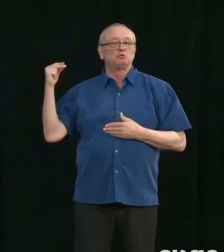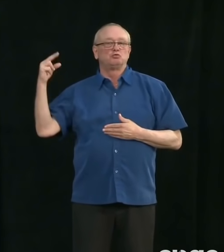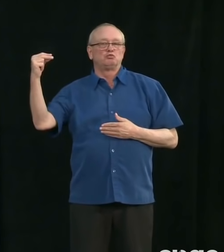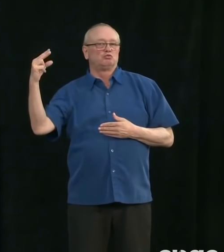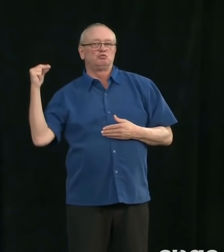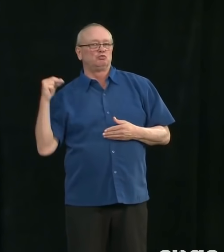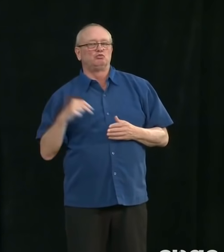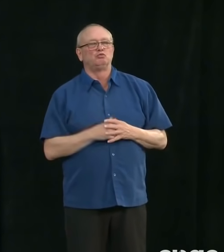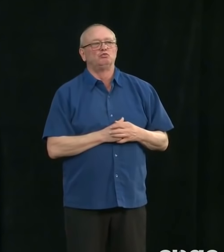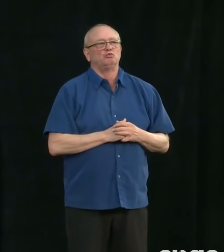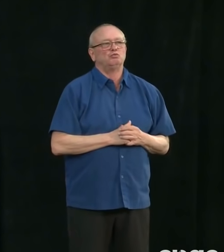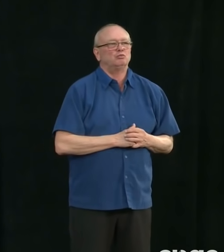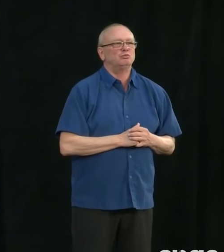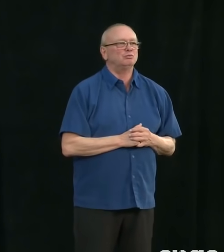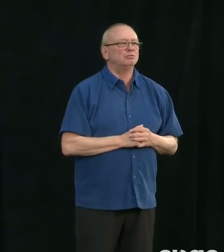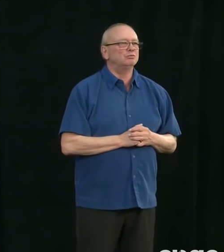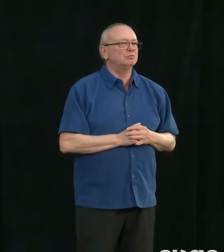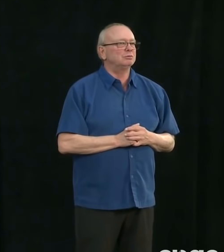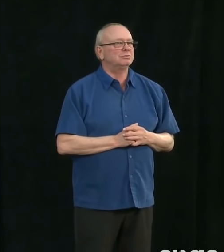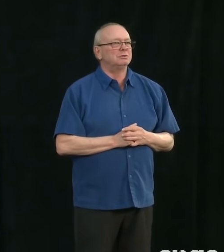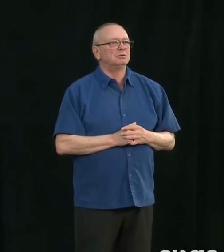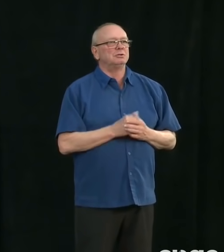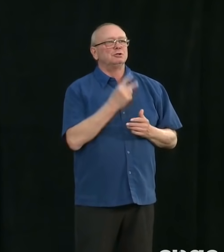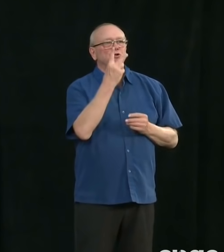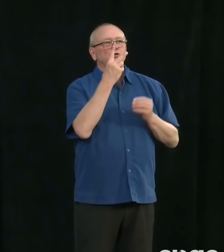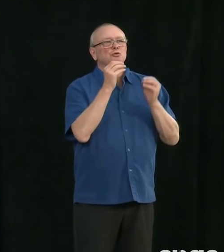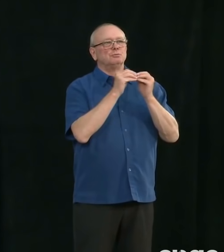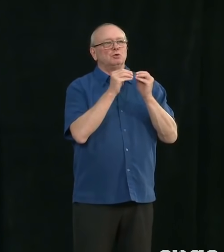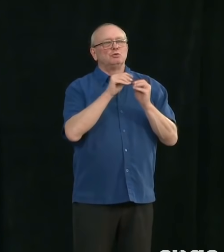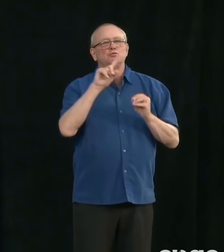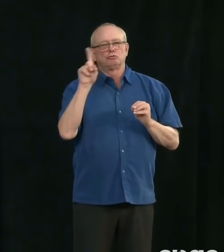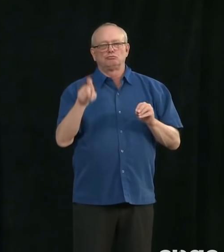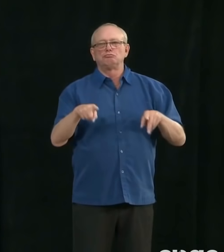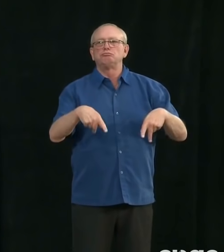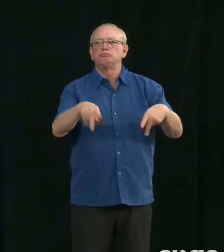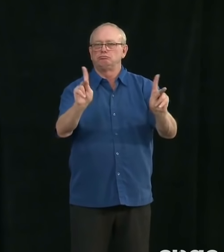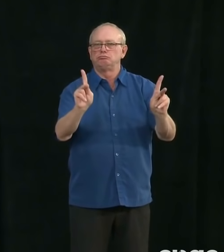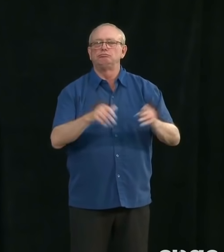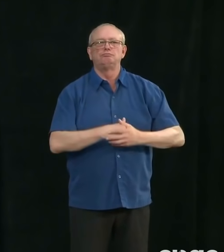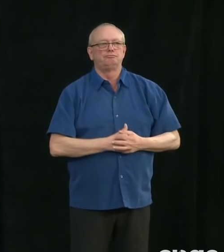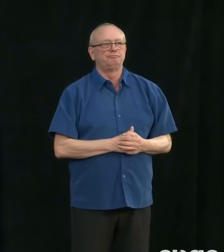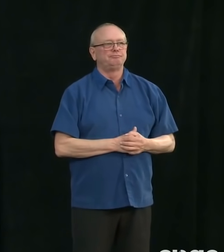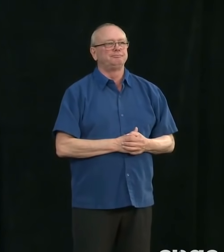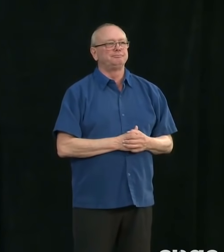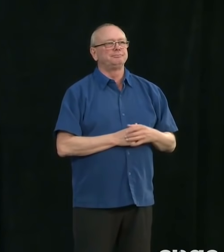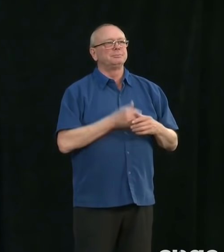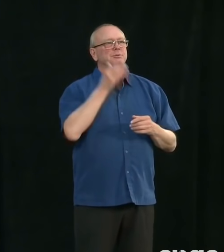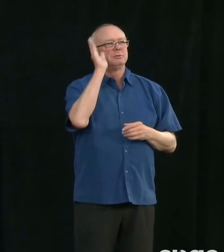questions. Operator, could you please put through the next one? Tomasia De Silva, Global TV.